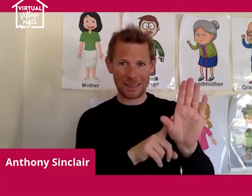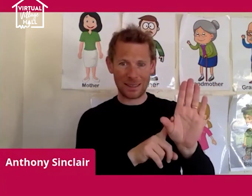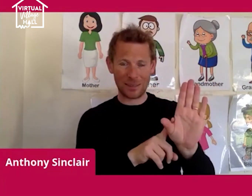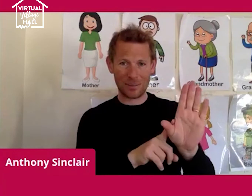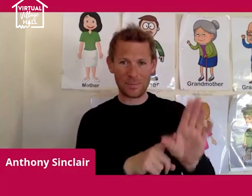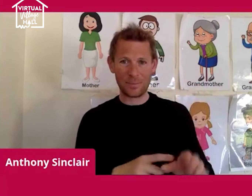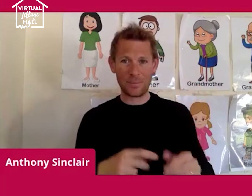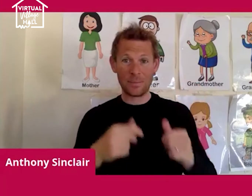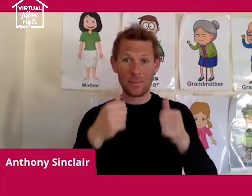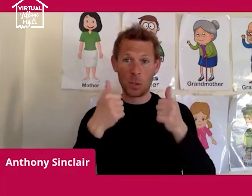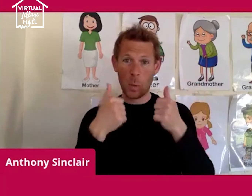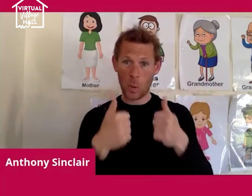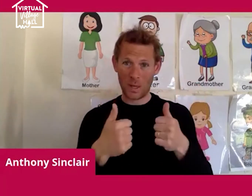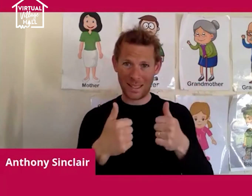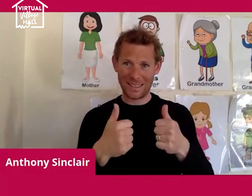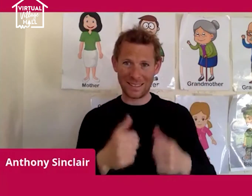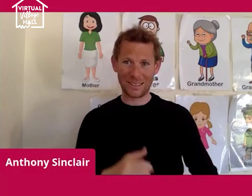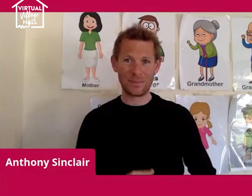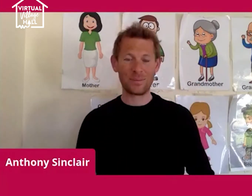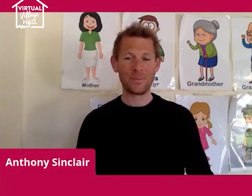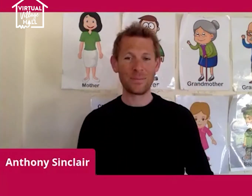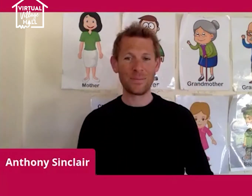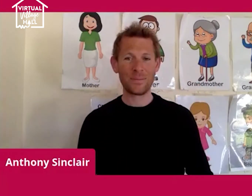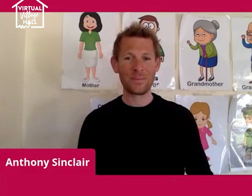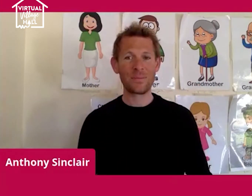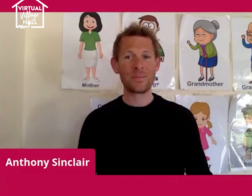My name is Anthony. Okay.